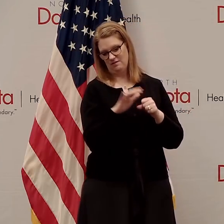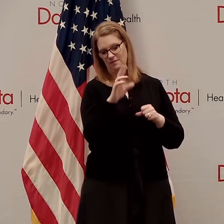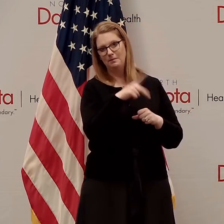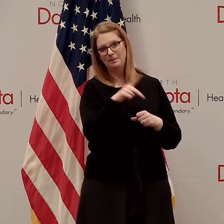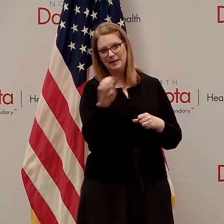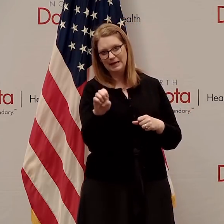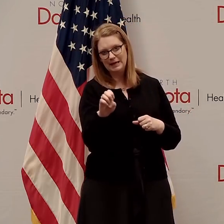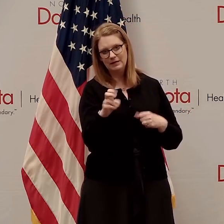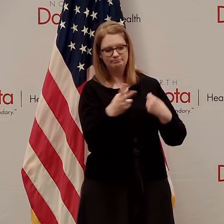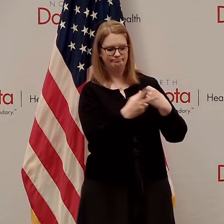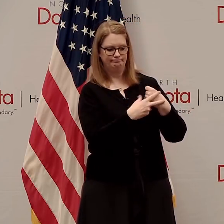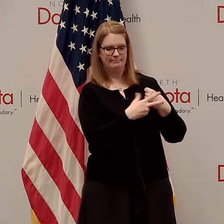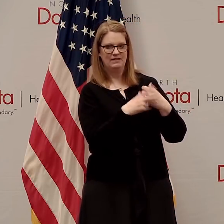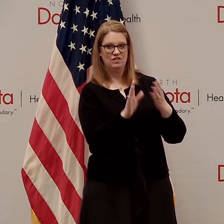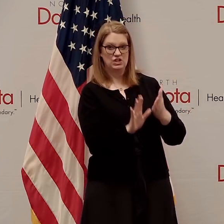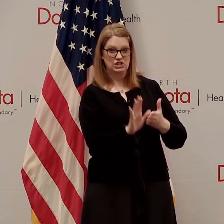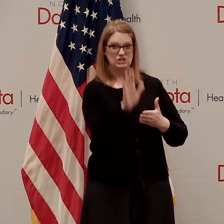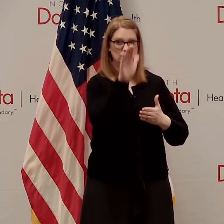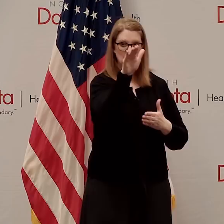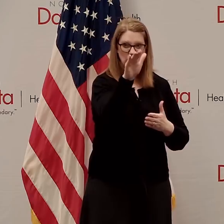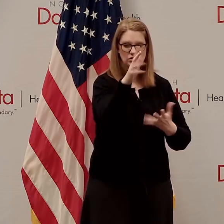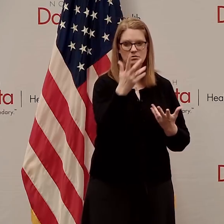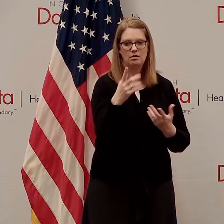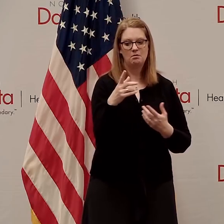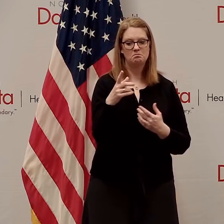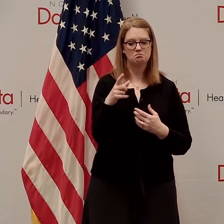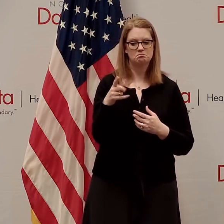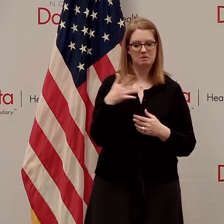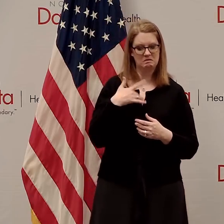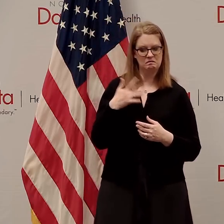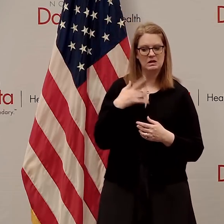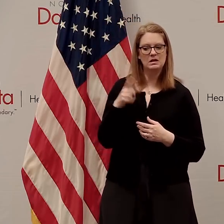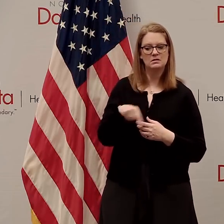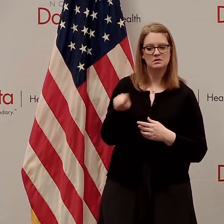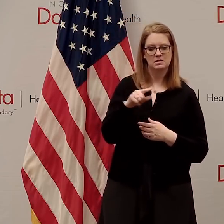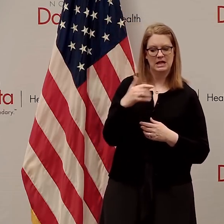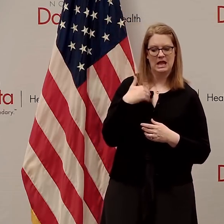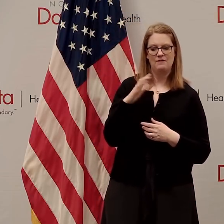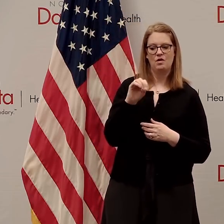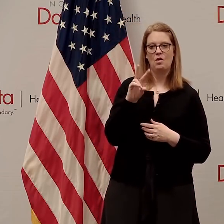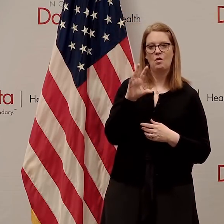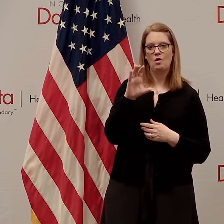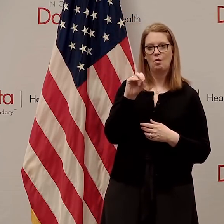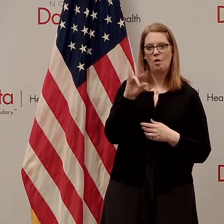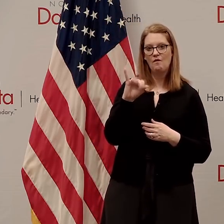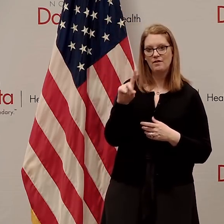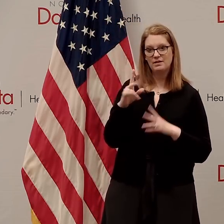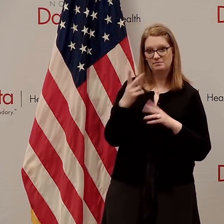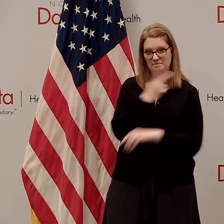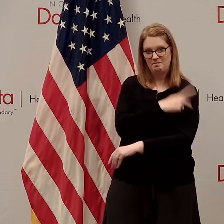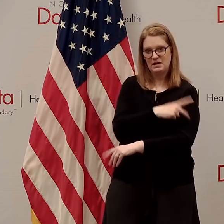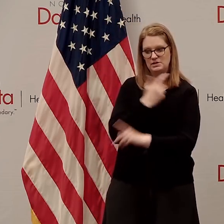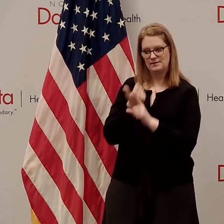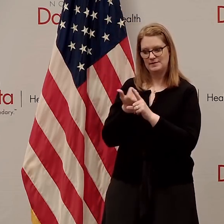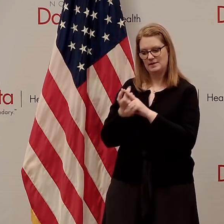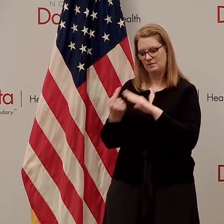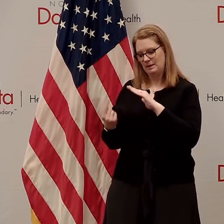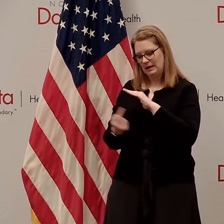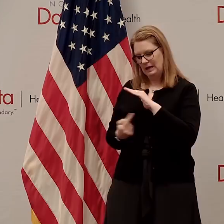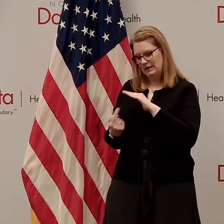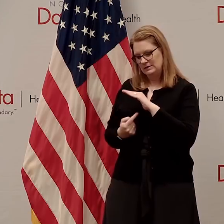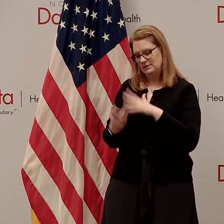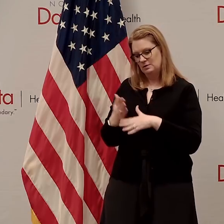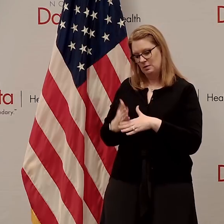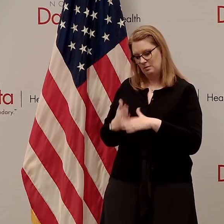set aside for surge, if they've got ability to, if they've got a COVID patient, if they can have them isolated, if there's a way they can protect people